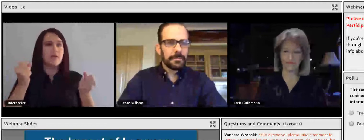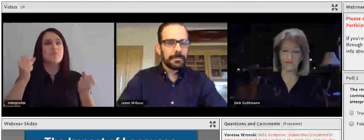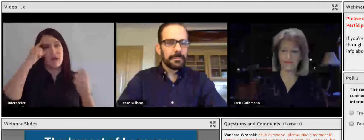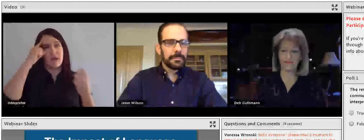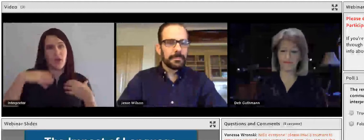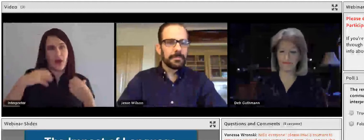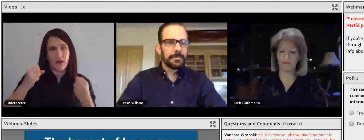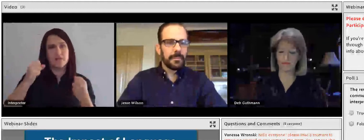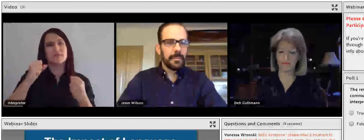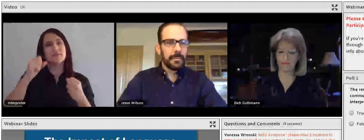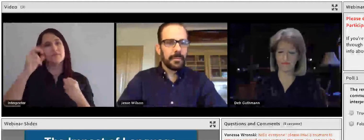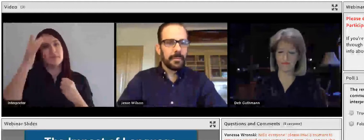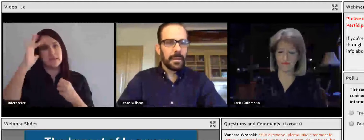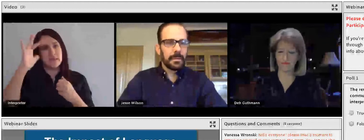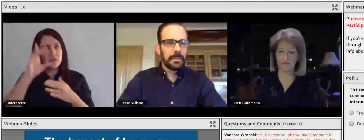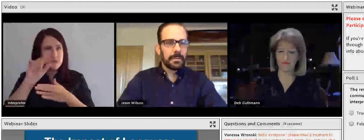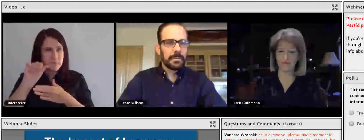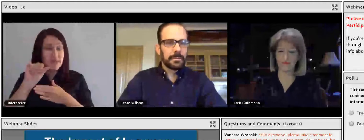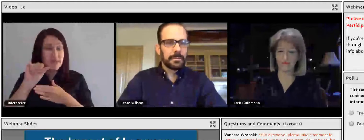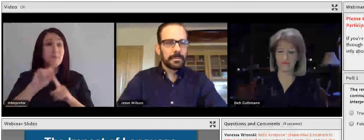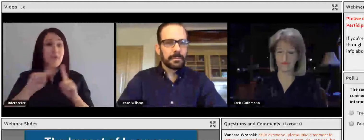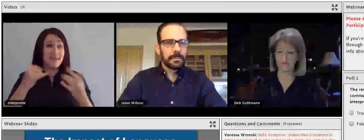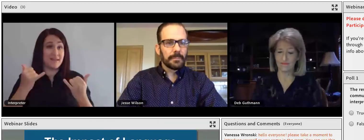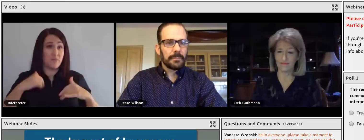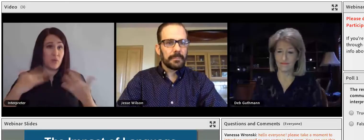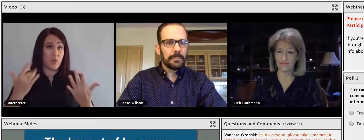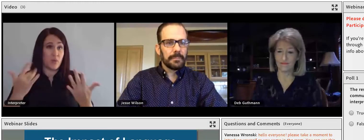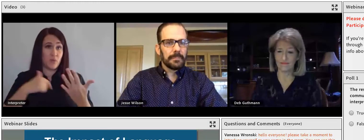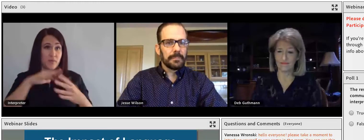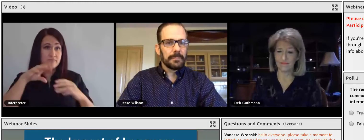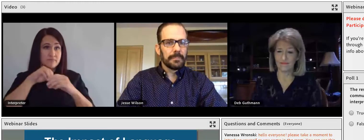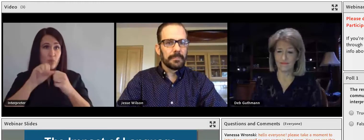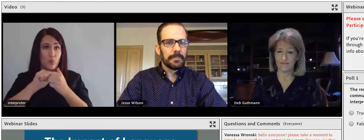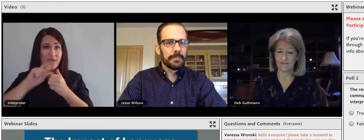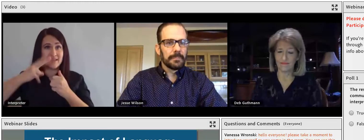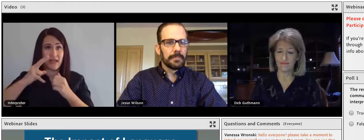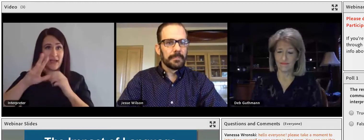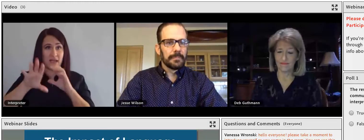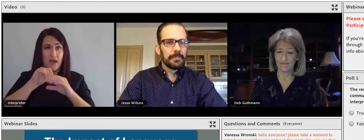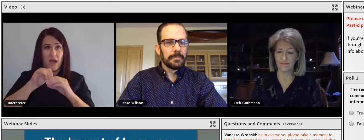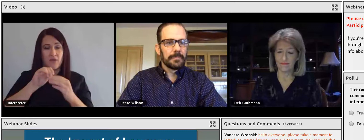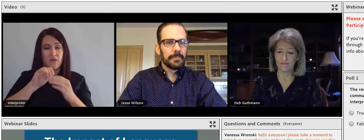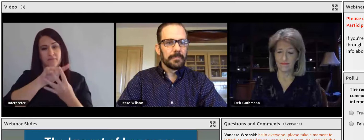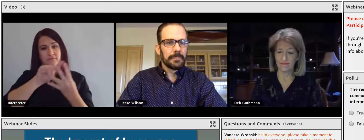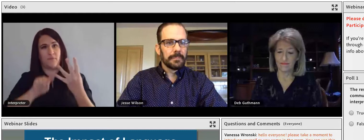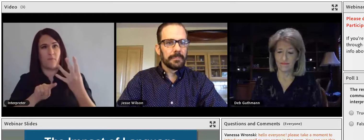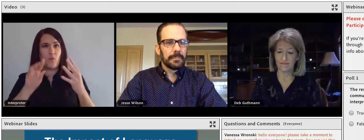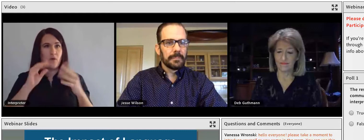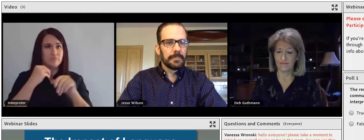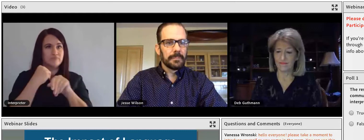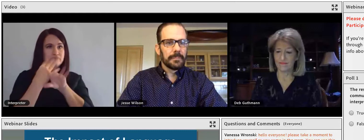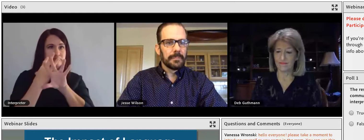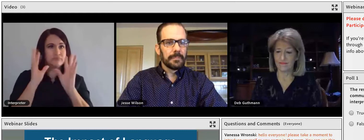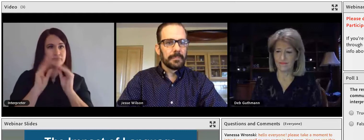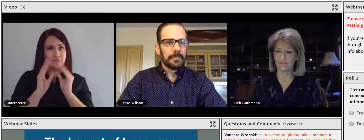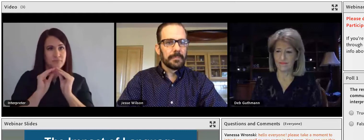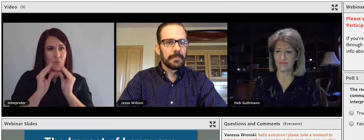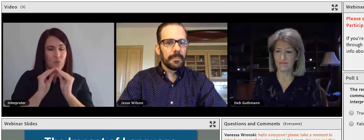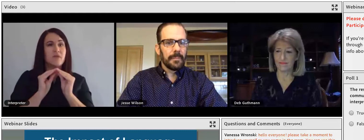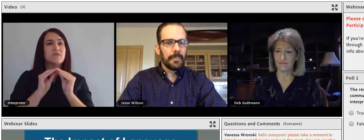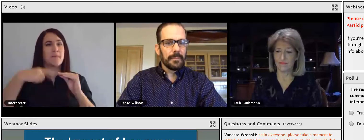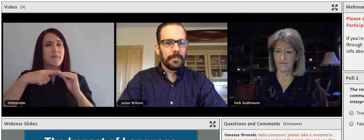I am thrilled that we are now participating in our second of a series of 4 webinars addressing substance use